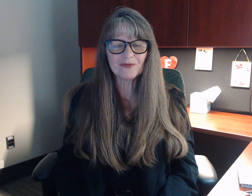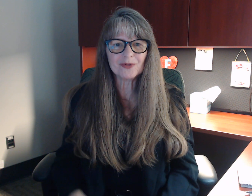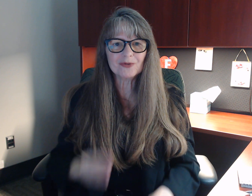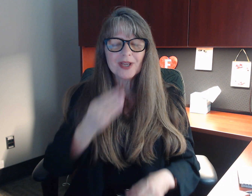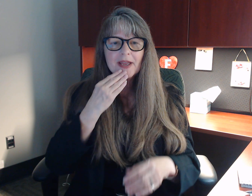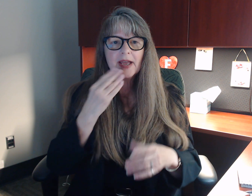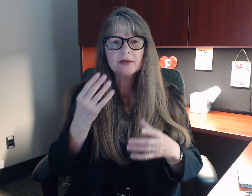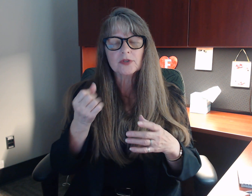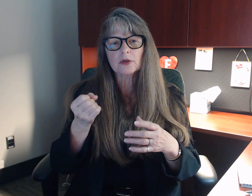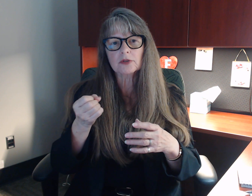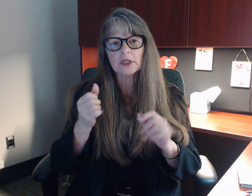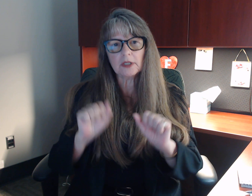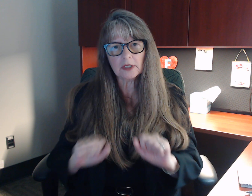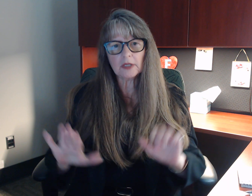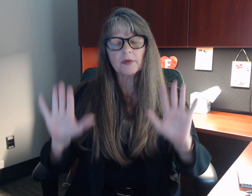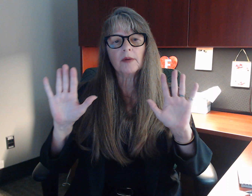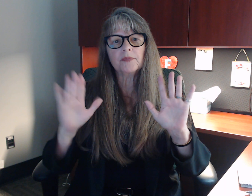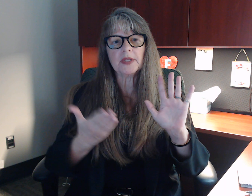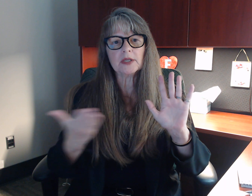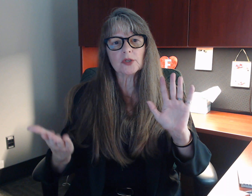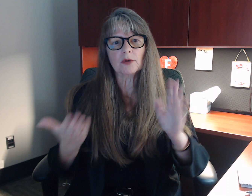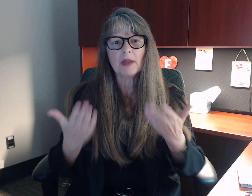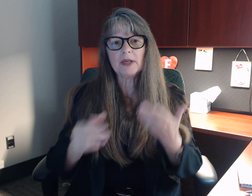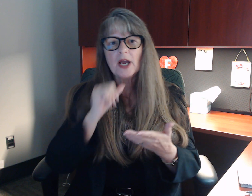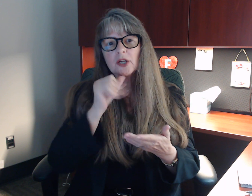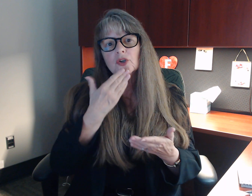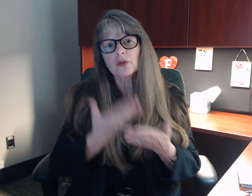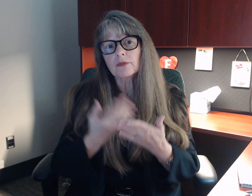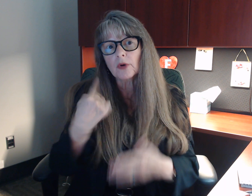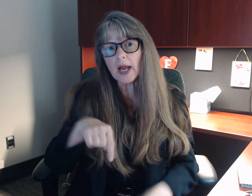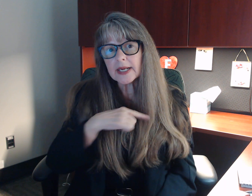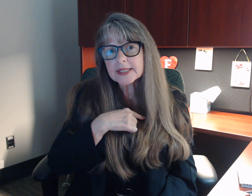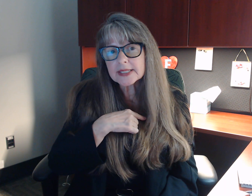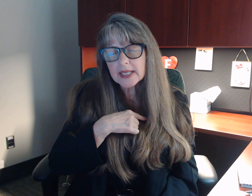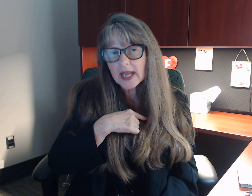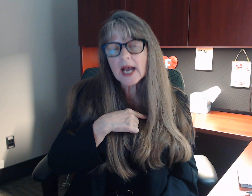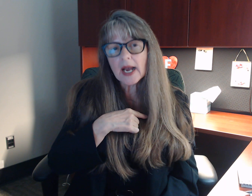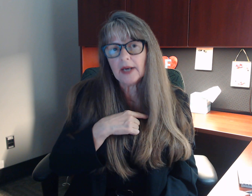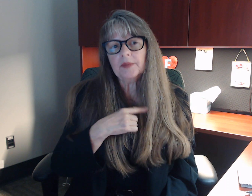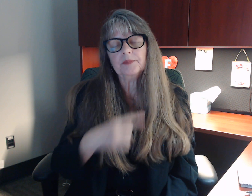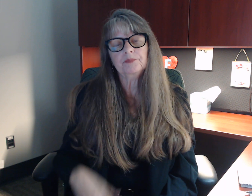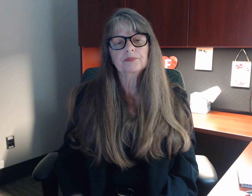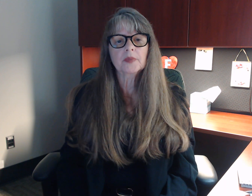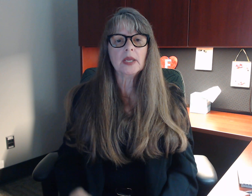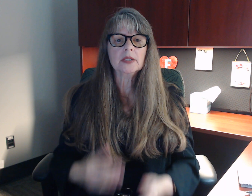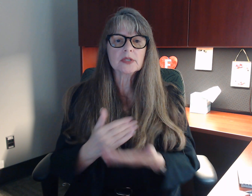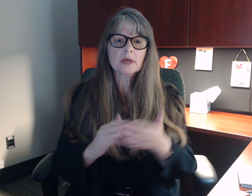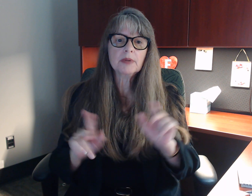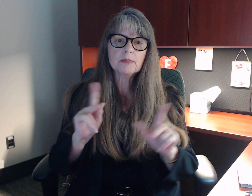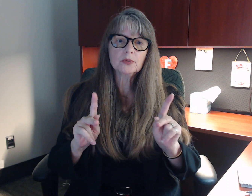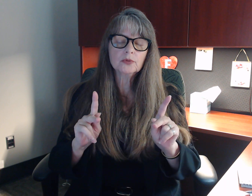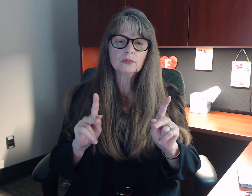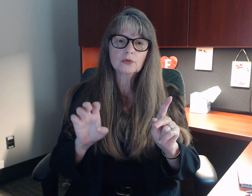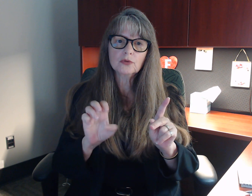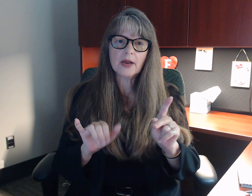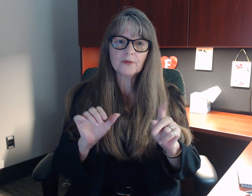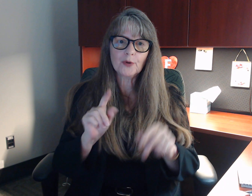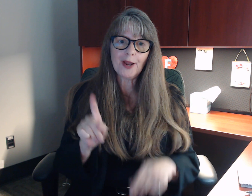food. And so to give up things that are maybe not good for us, and some people do that forever,